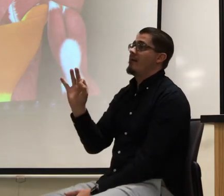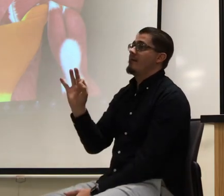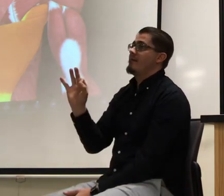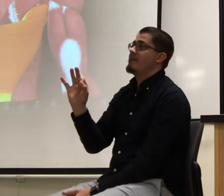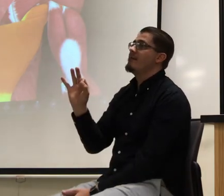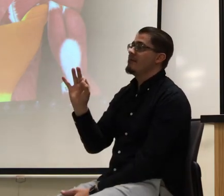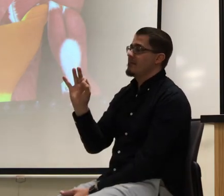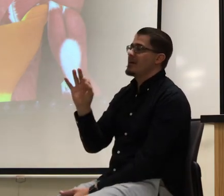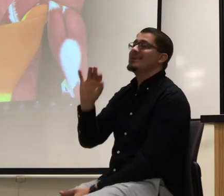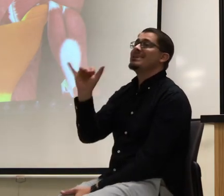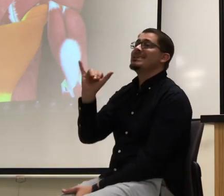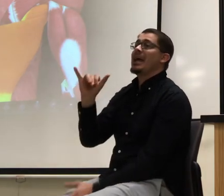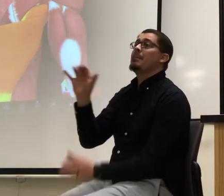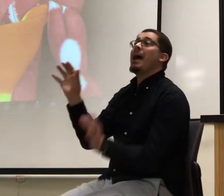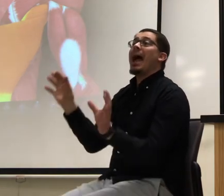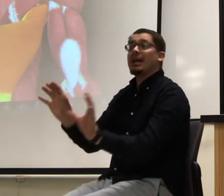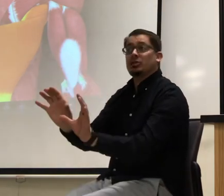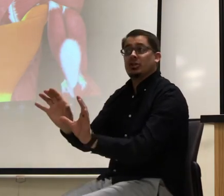teres major